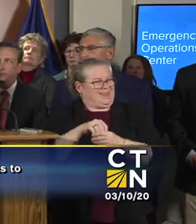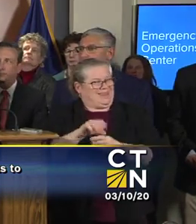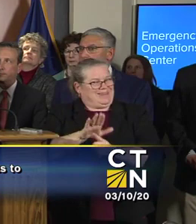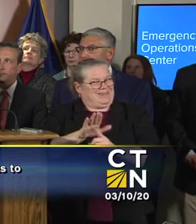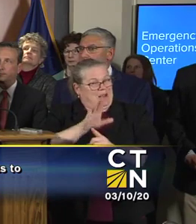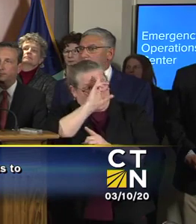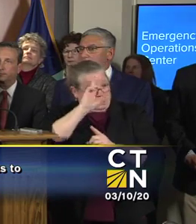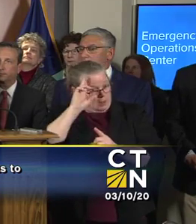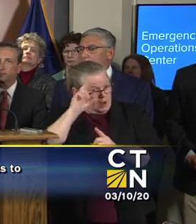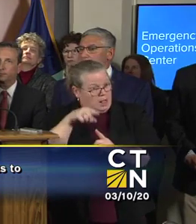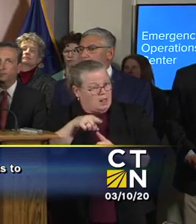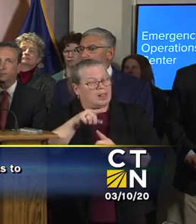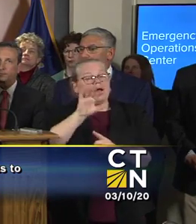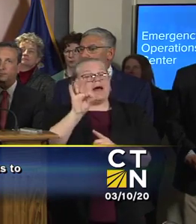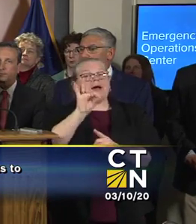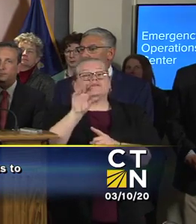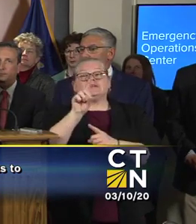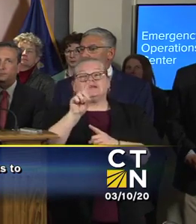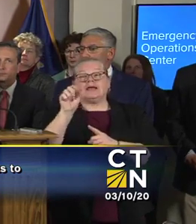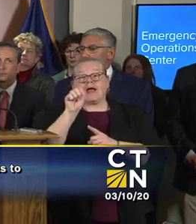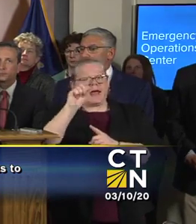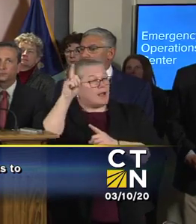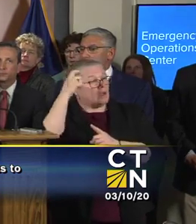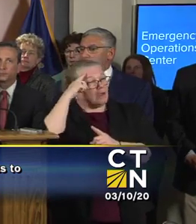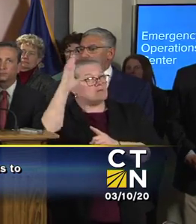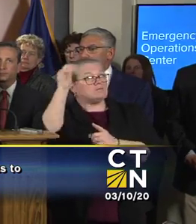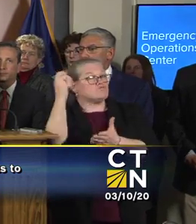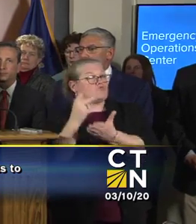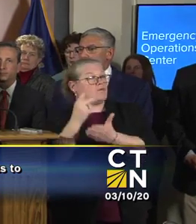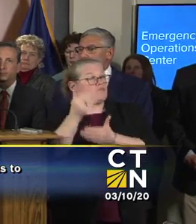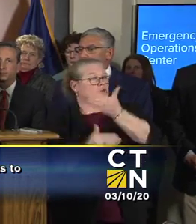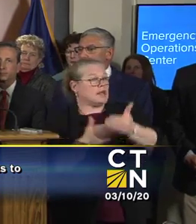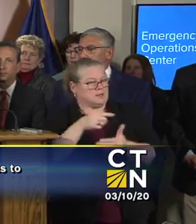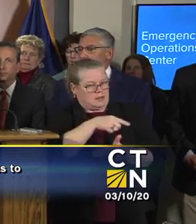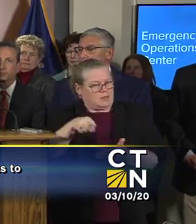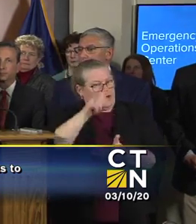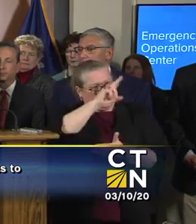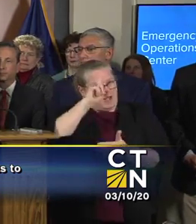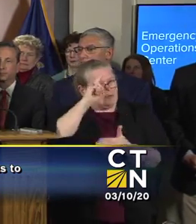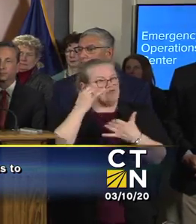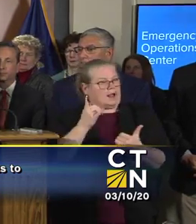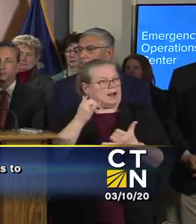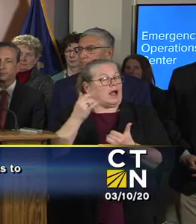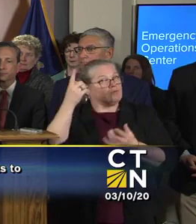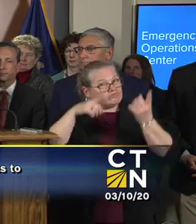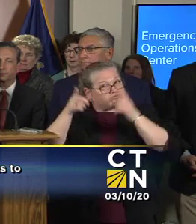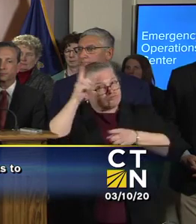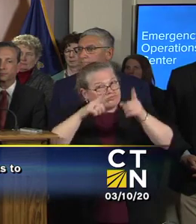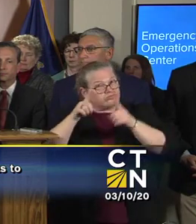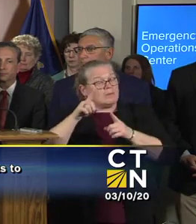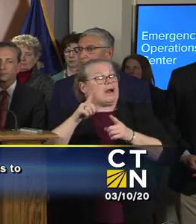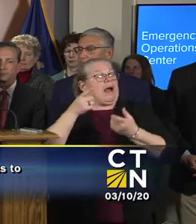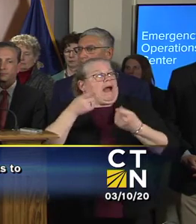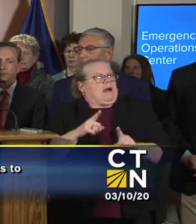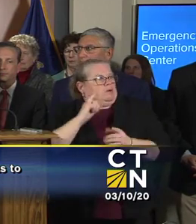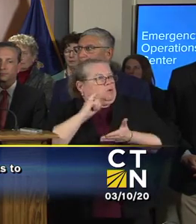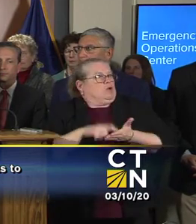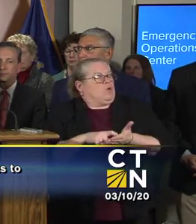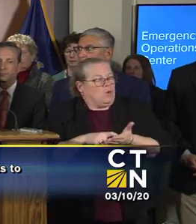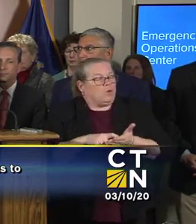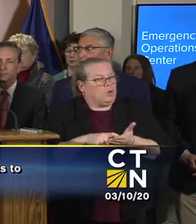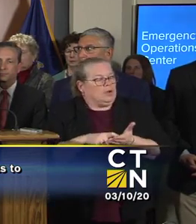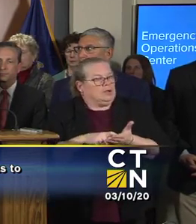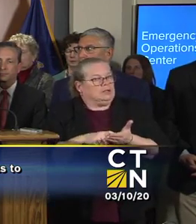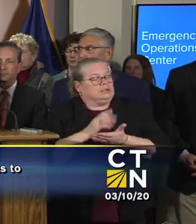on site. There's an FDA approval process that they are going through. We're seeing some indication that there may be some shortages of the reagents or